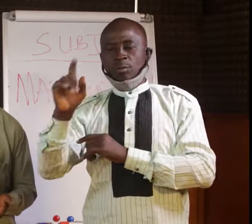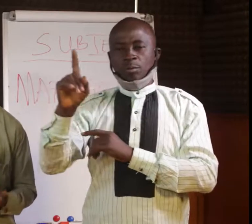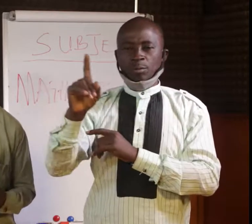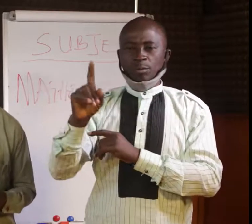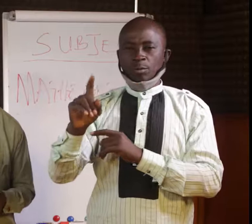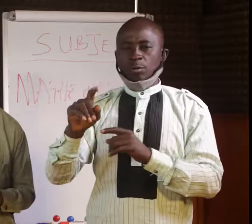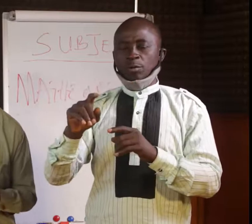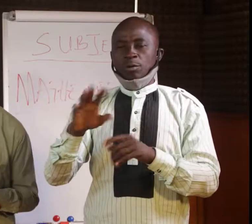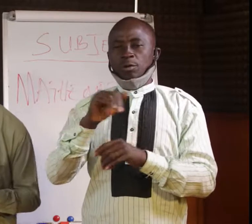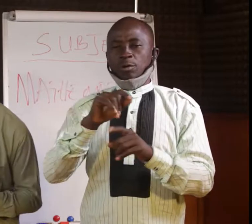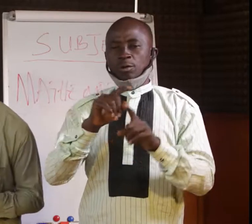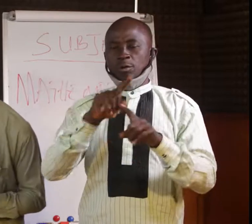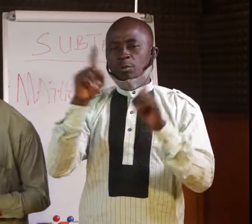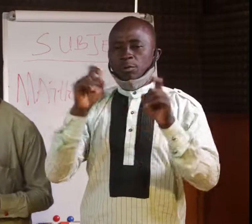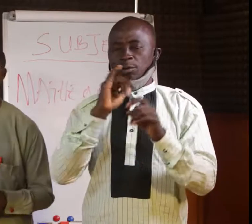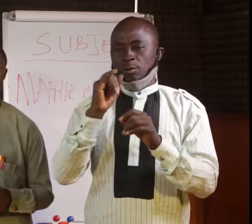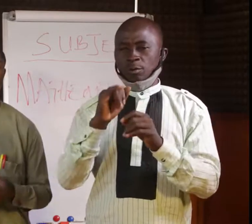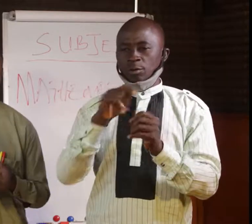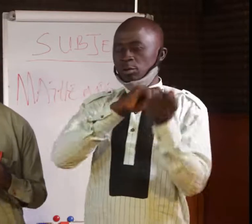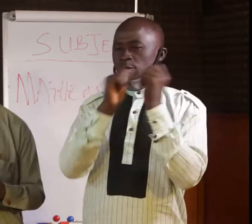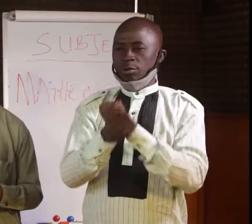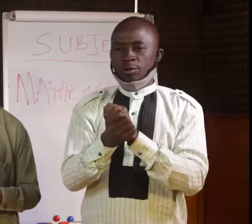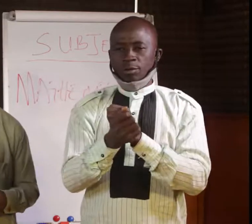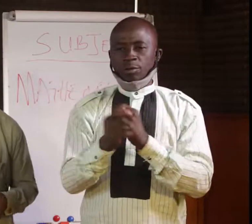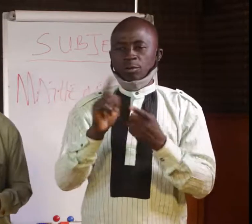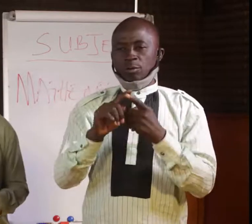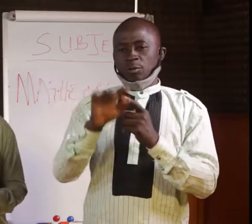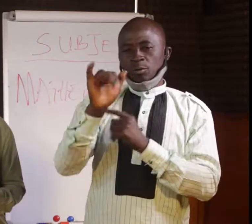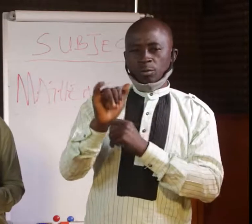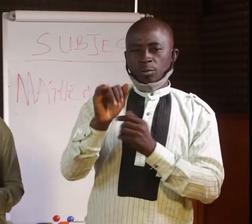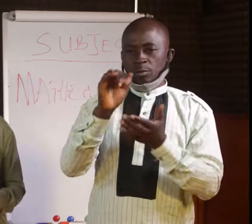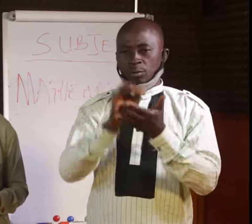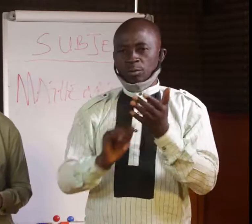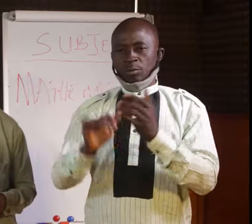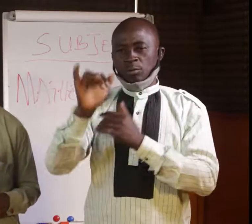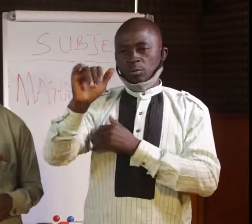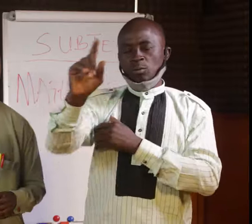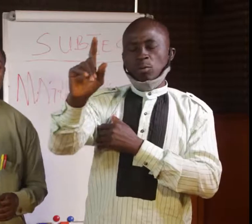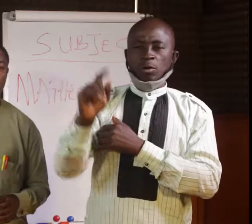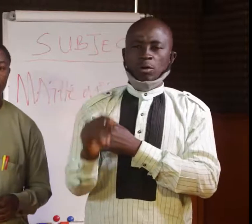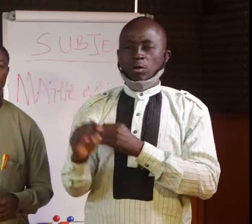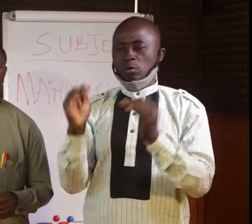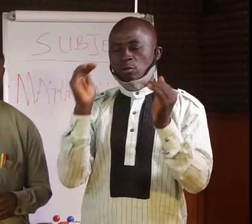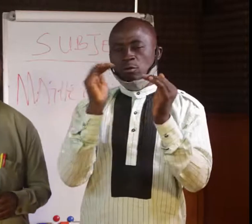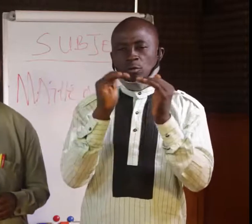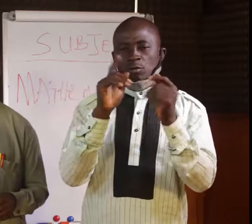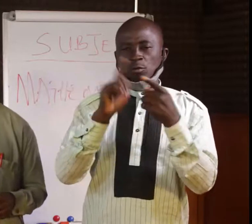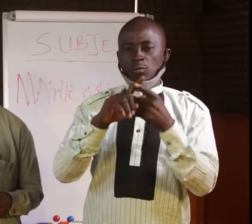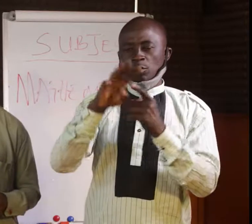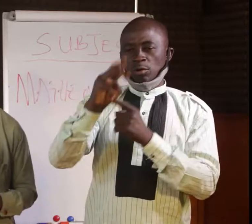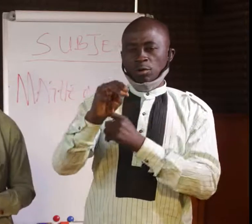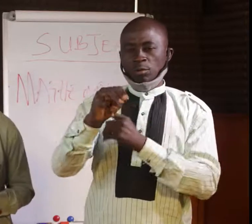the equation is being transformed now to y minus y1 equals to